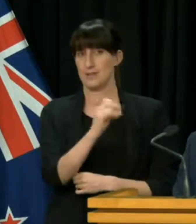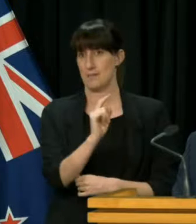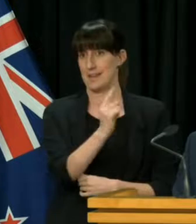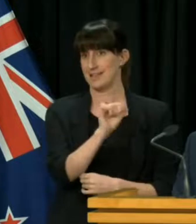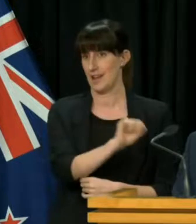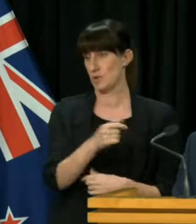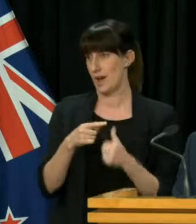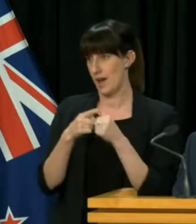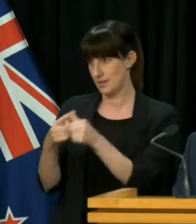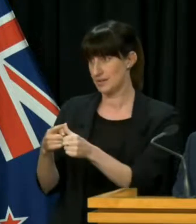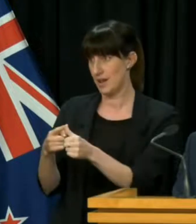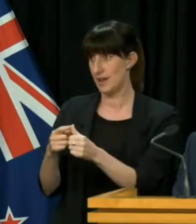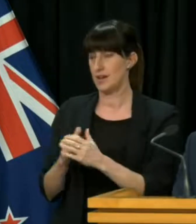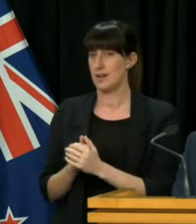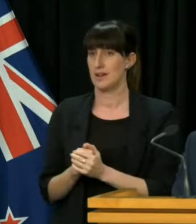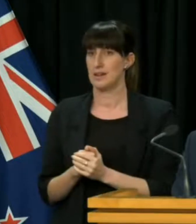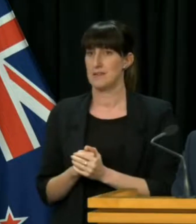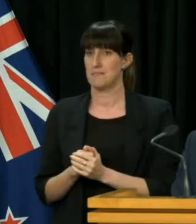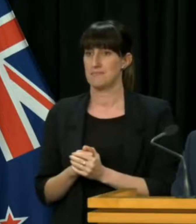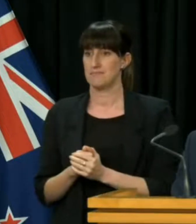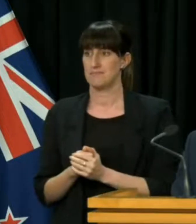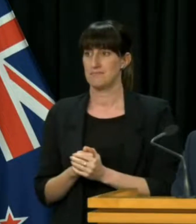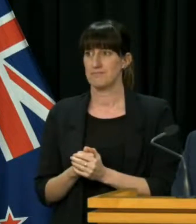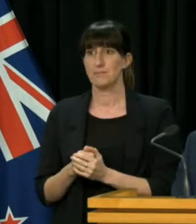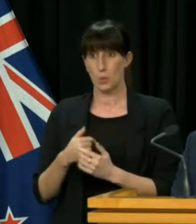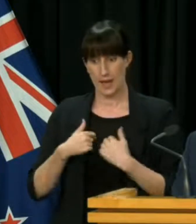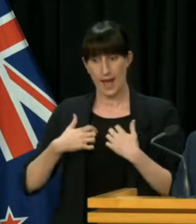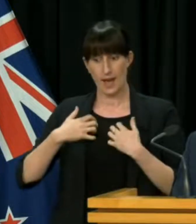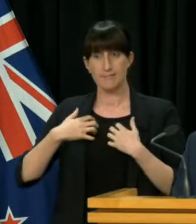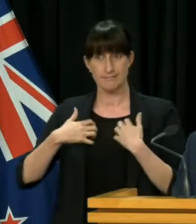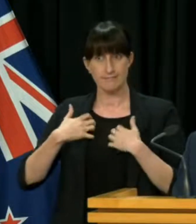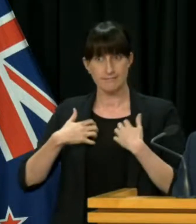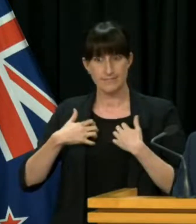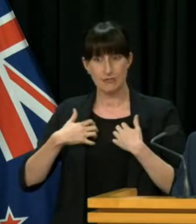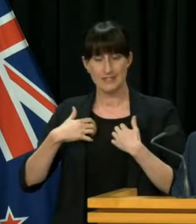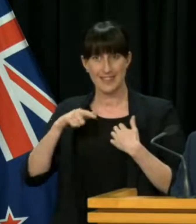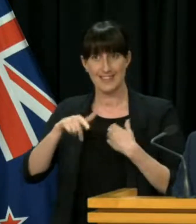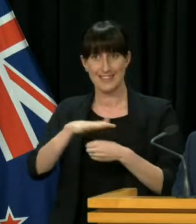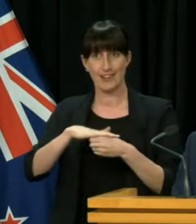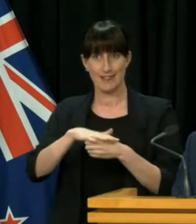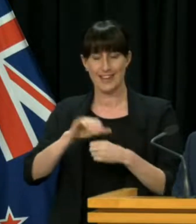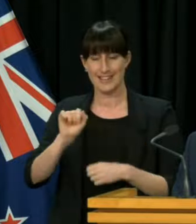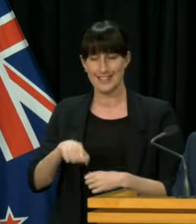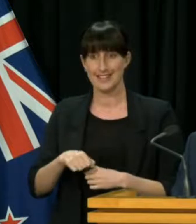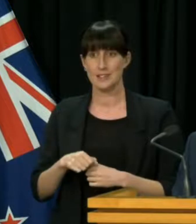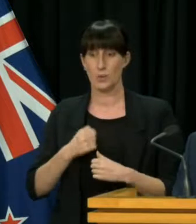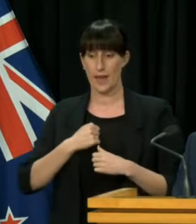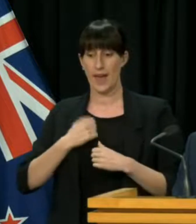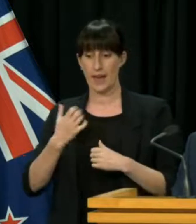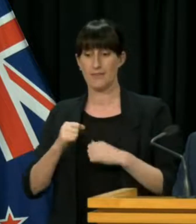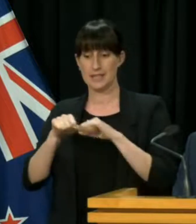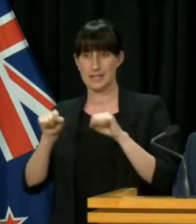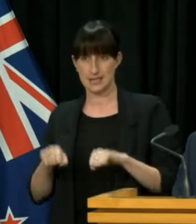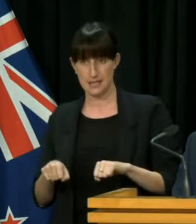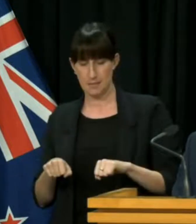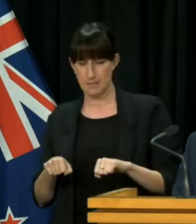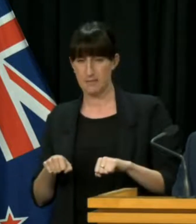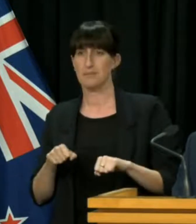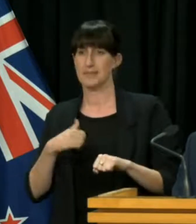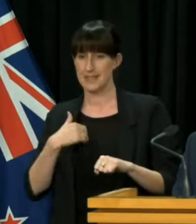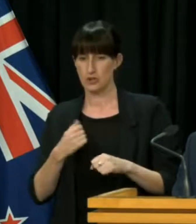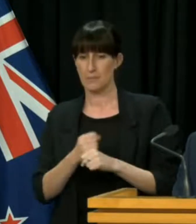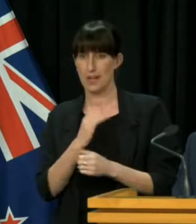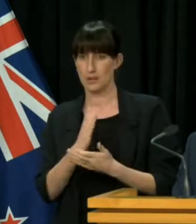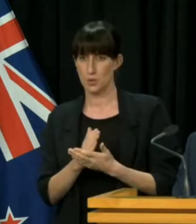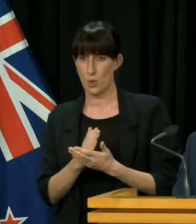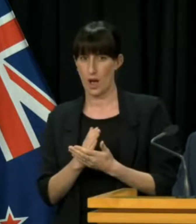is something that we've taken an active interest in. You know, when we have a system like this, we need to make sure that we're looking at